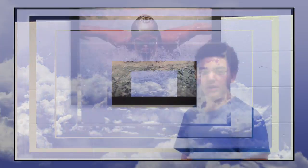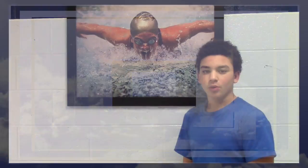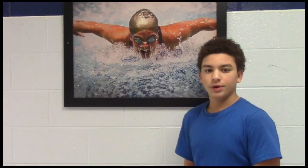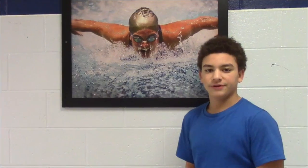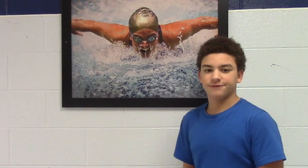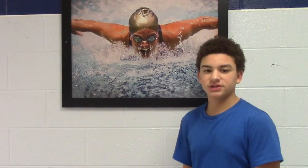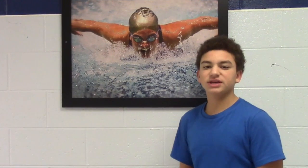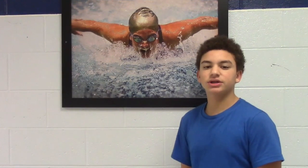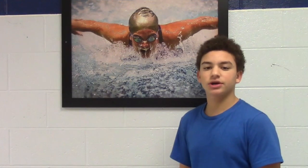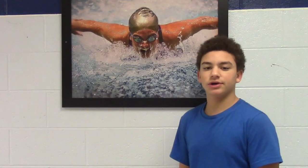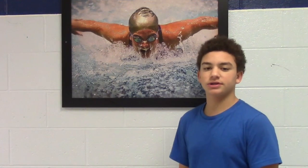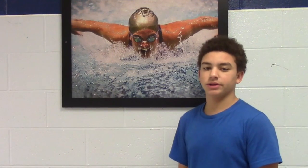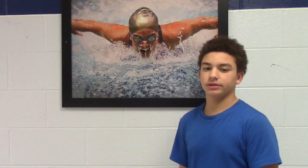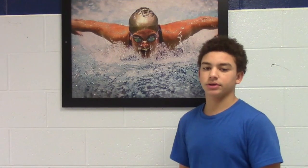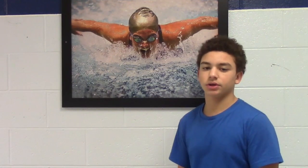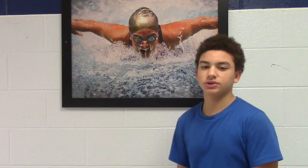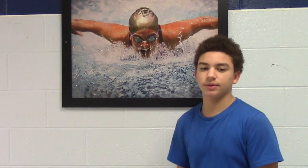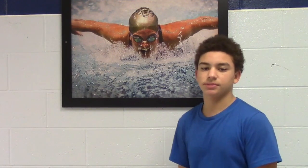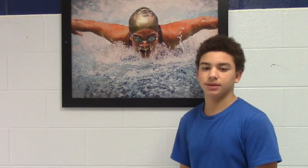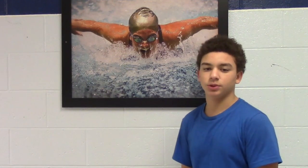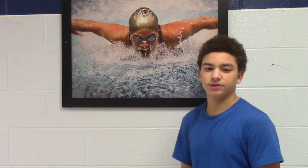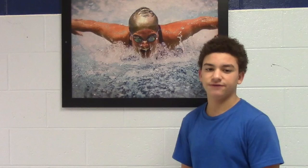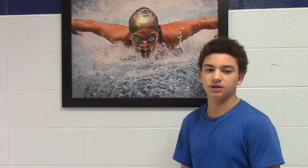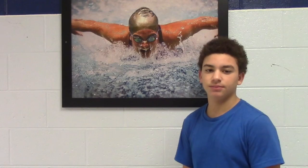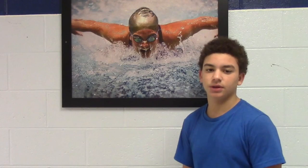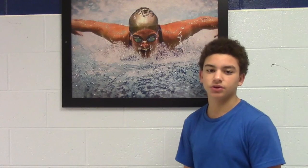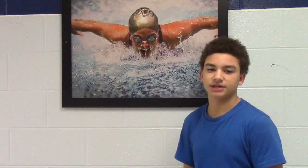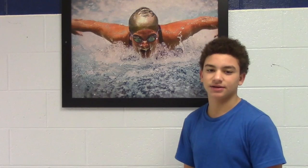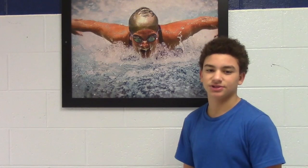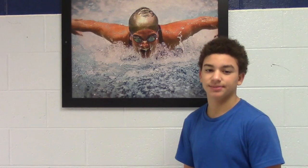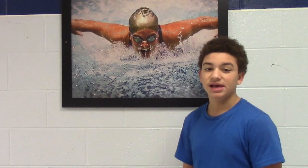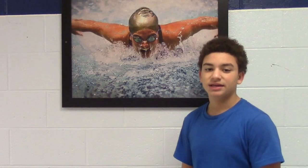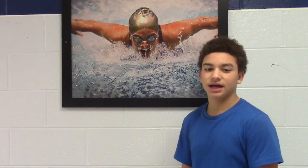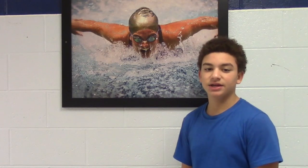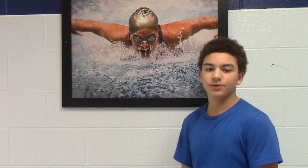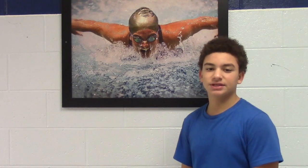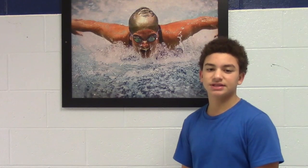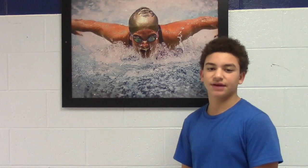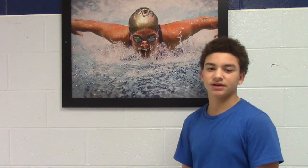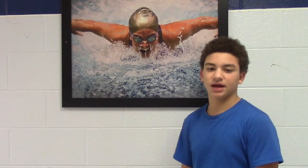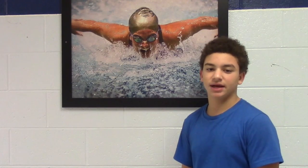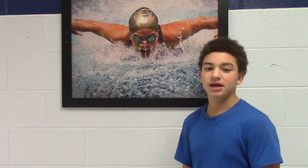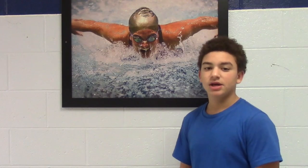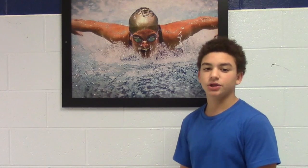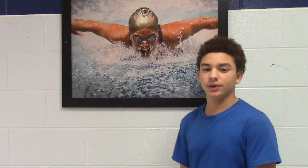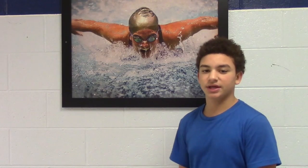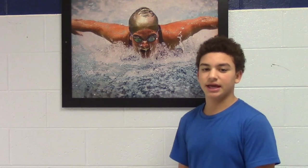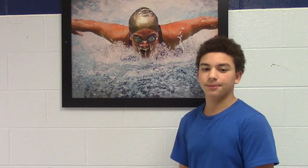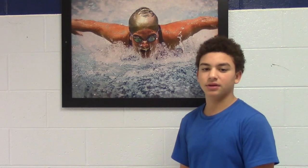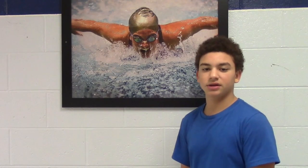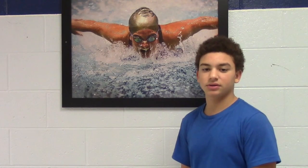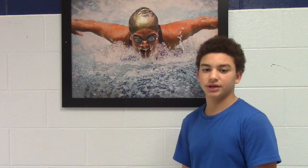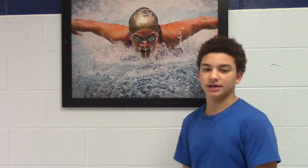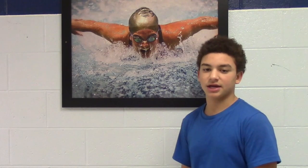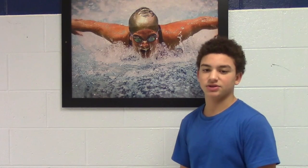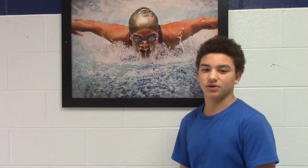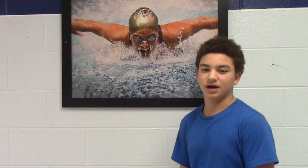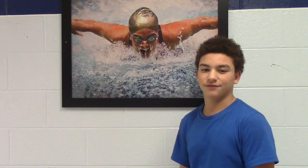We would first like to congratulate the girls swim team who defeated Middle Township 91-79 to win the Cape Atlantic League National Conference